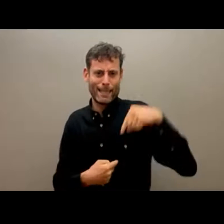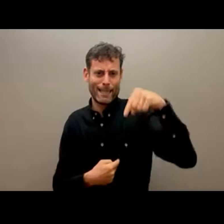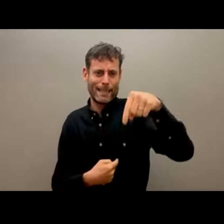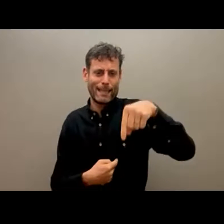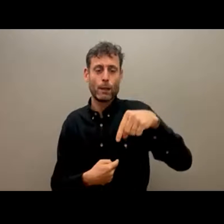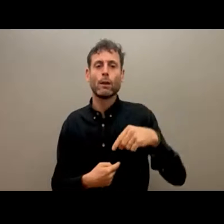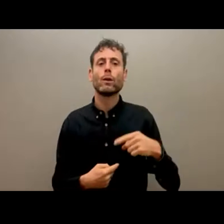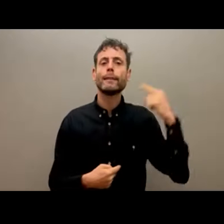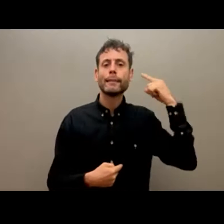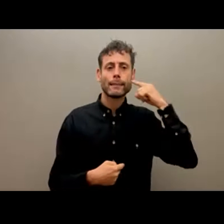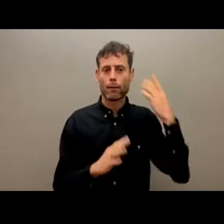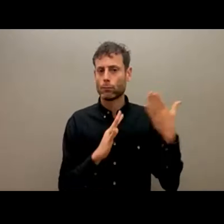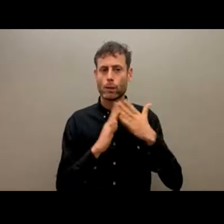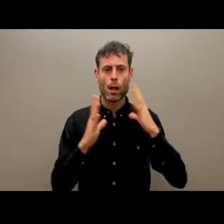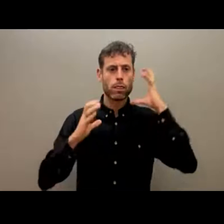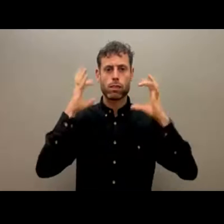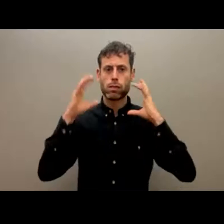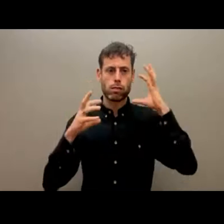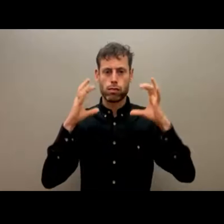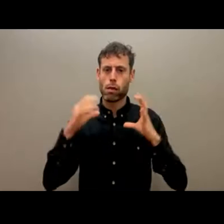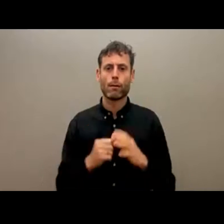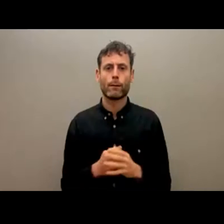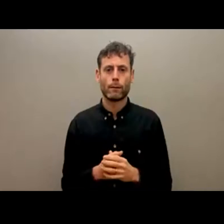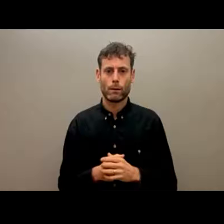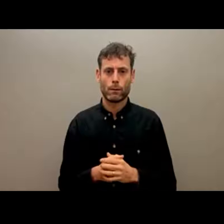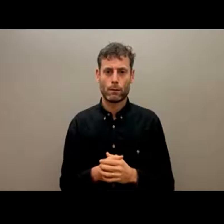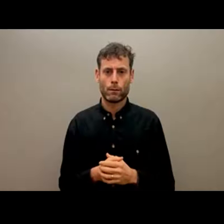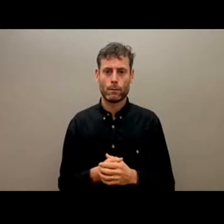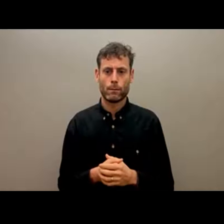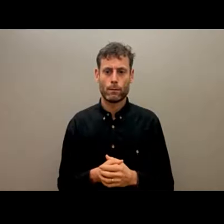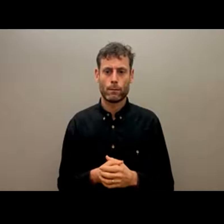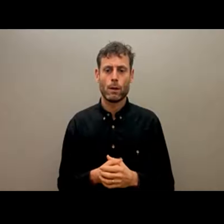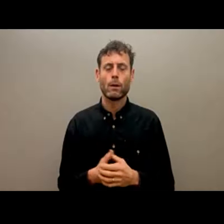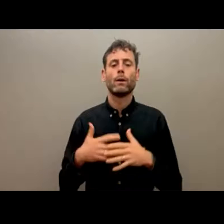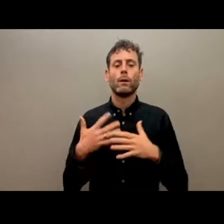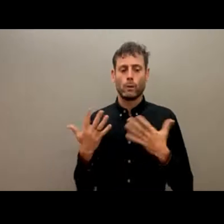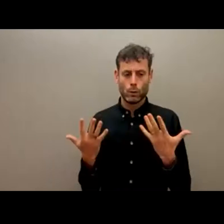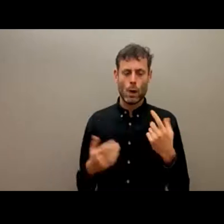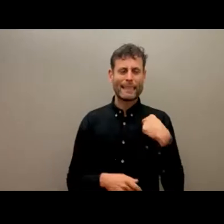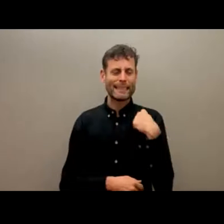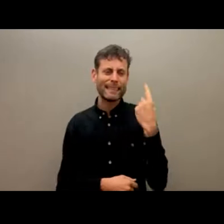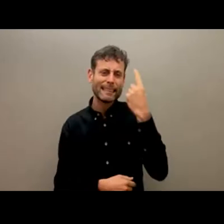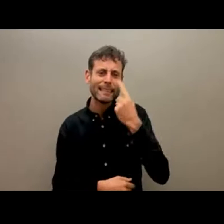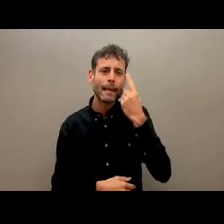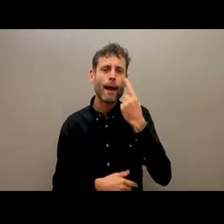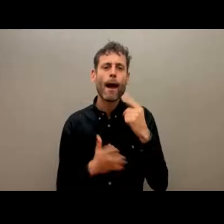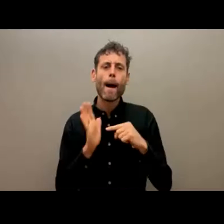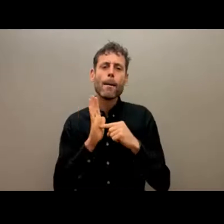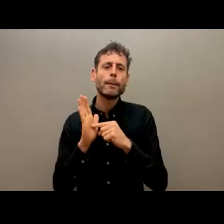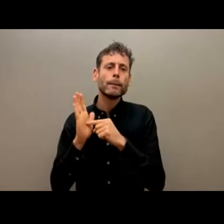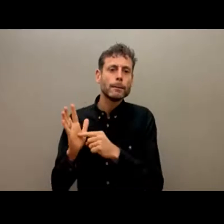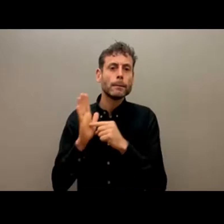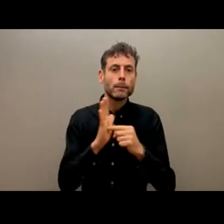that we would have been encouraging over the last number of years. So again, I'm thinking of again